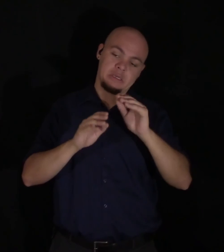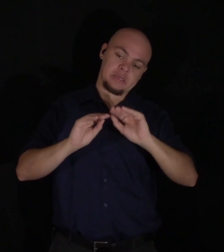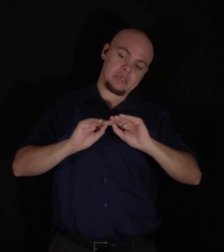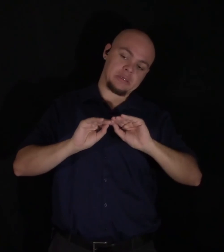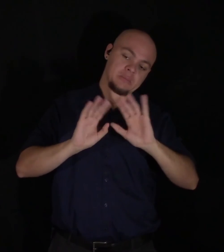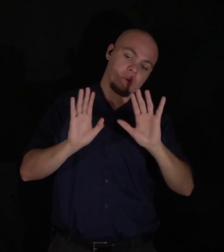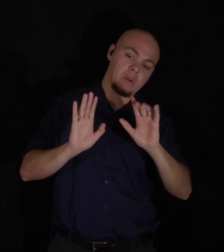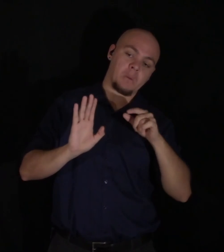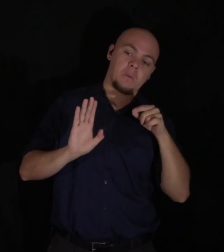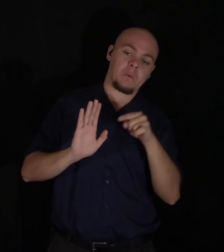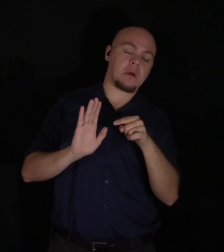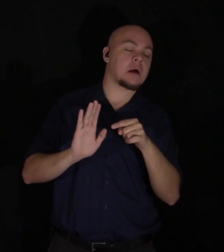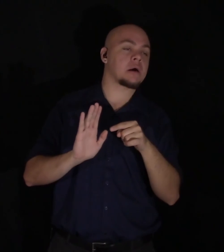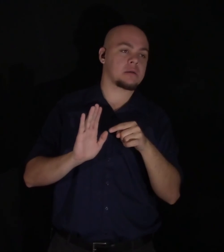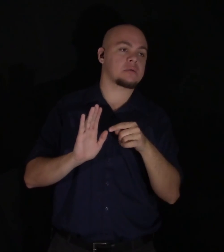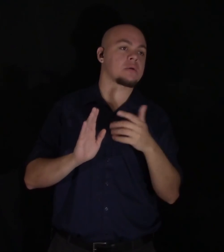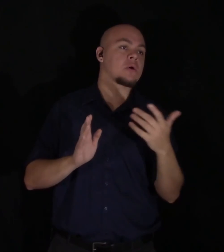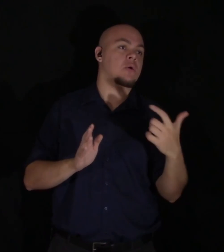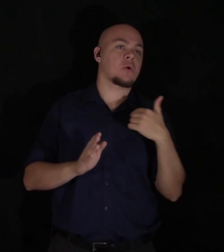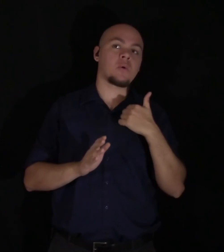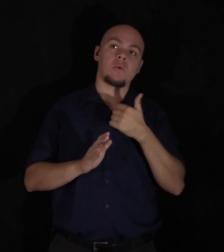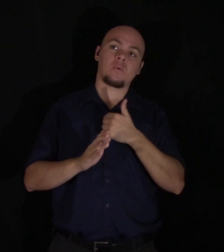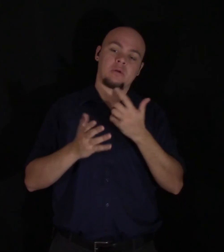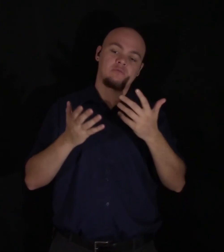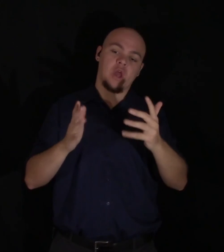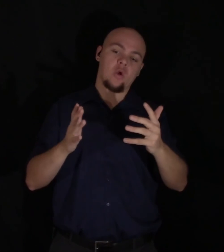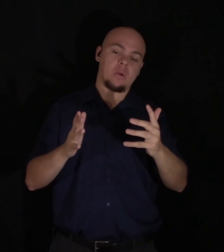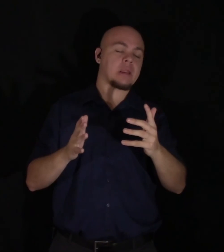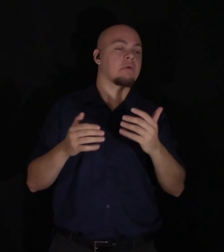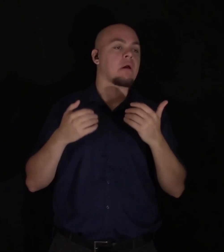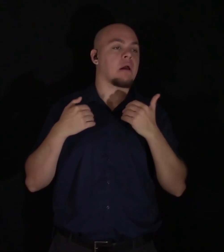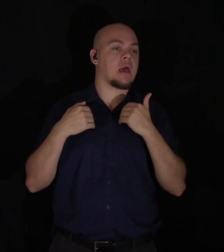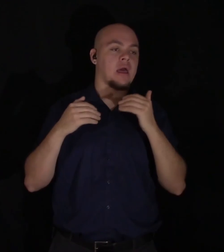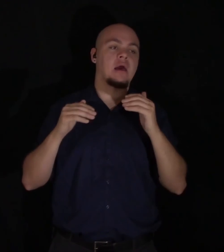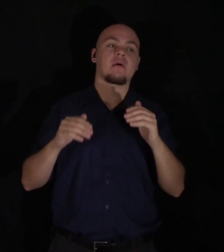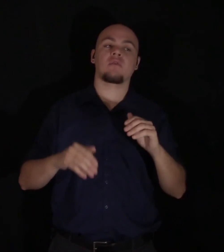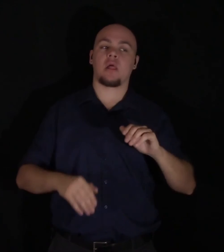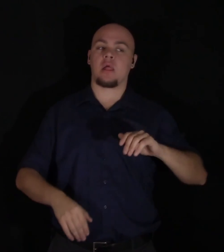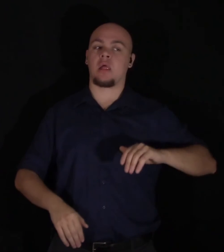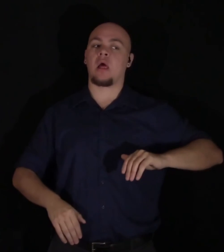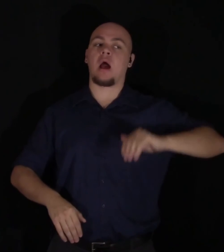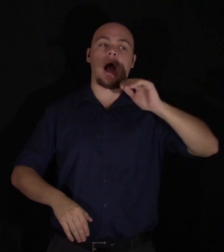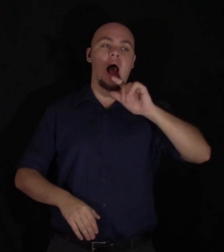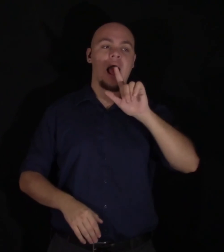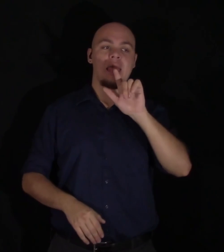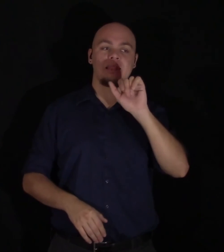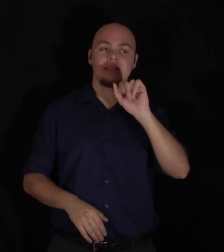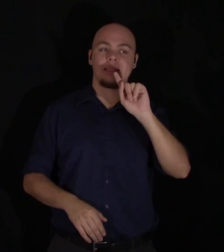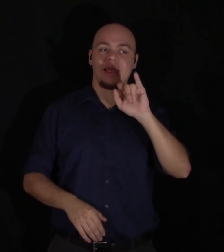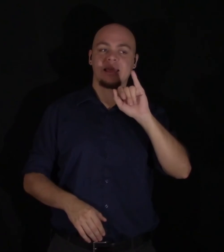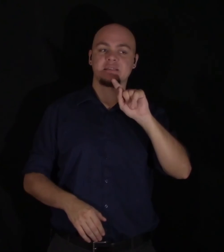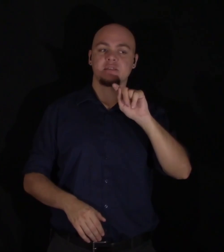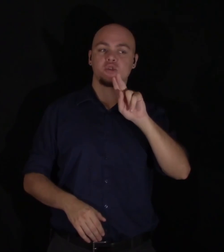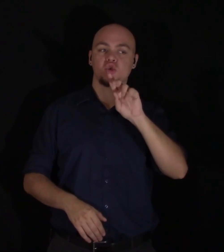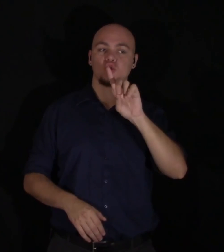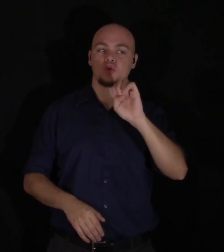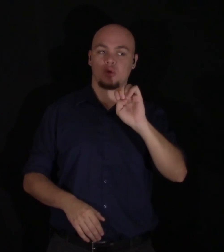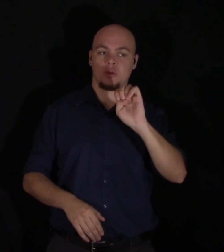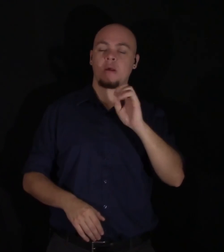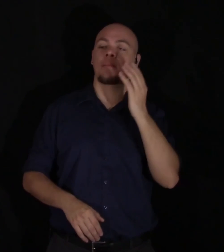them. We have already reached a very high latitude, but it is the height of summer, and although not